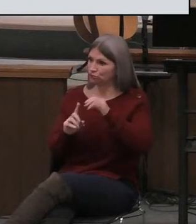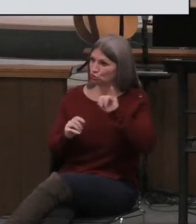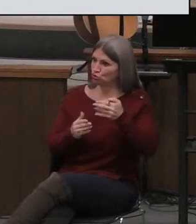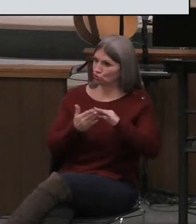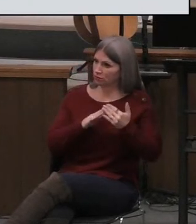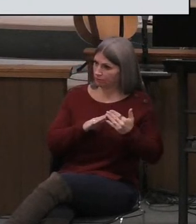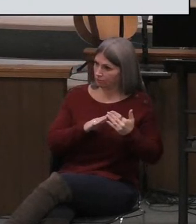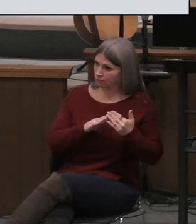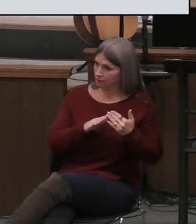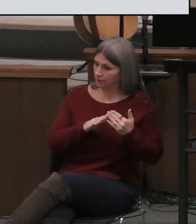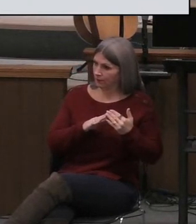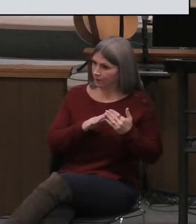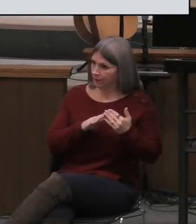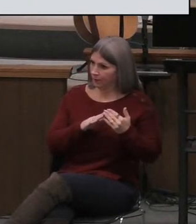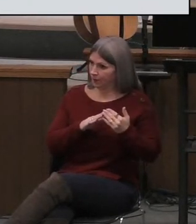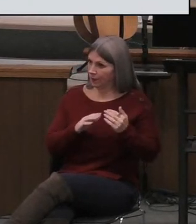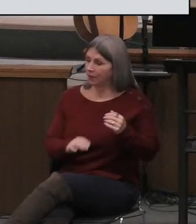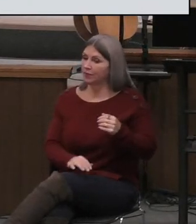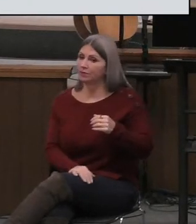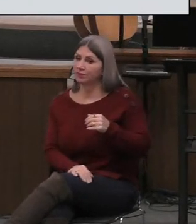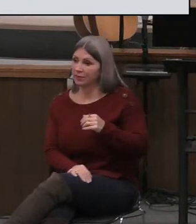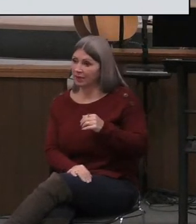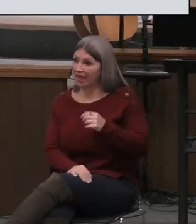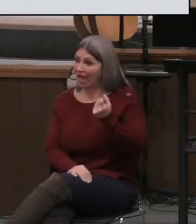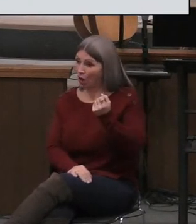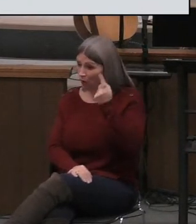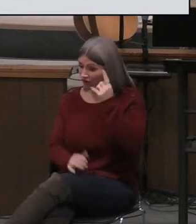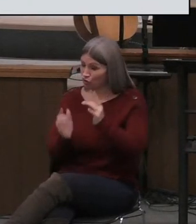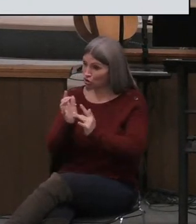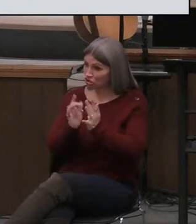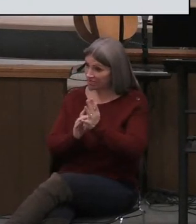He was called by Jesus to become an apostle.